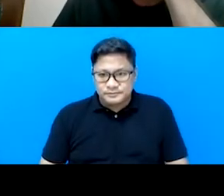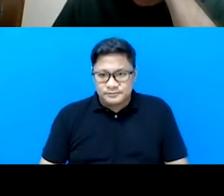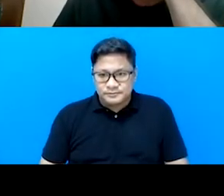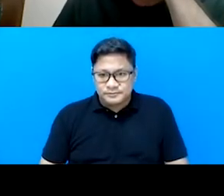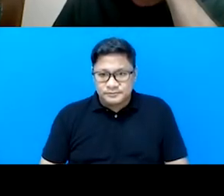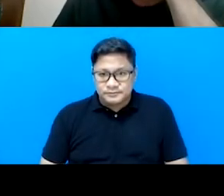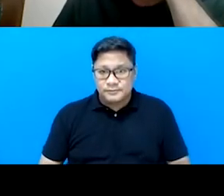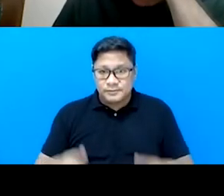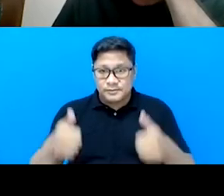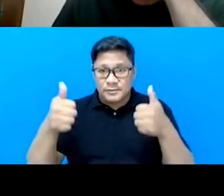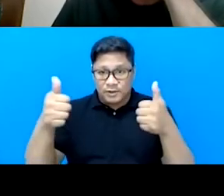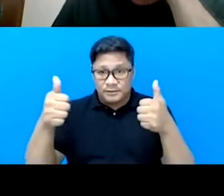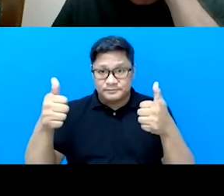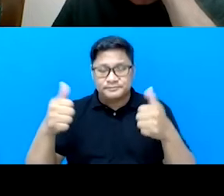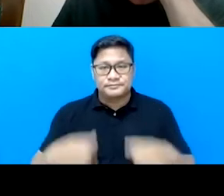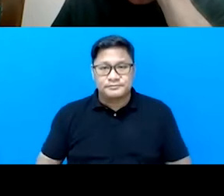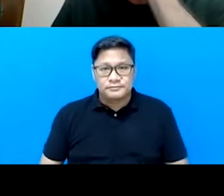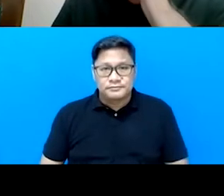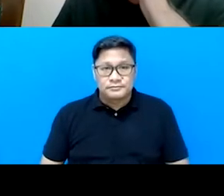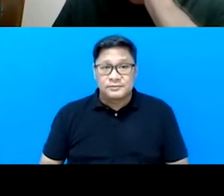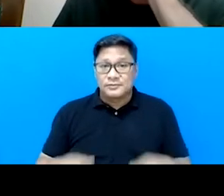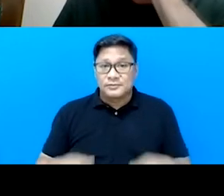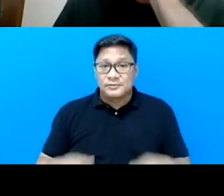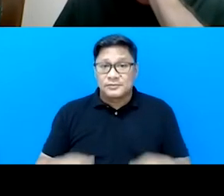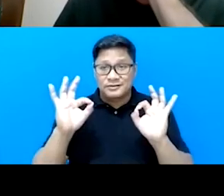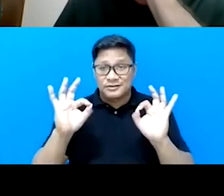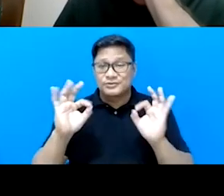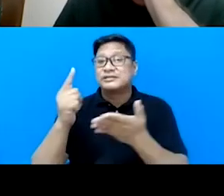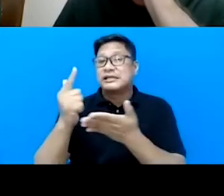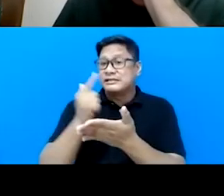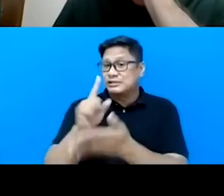Okay. All right, that's lesson 1.